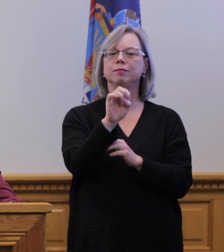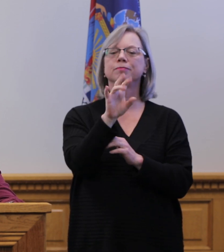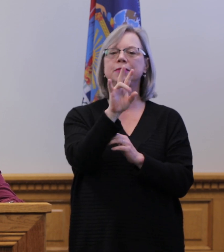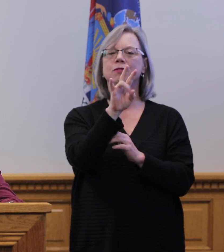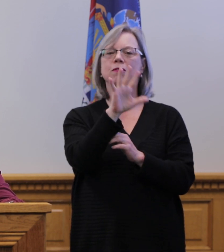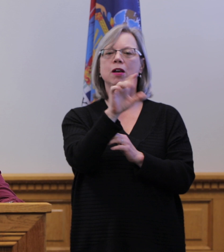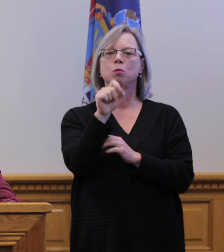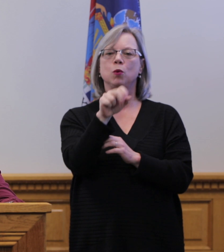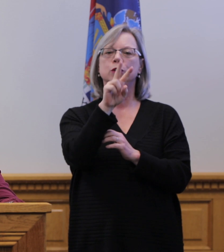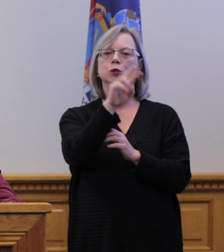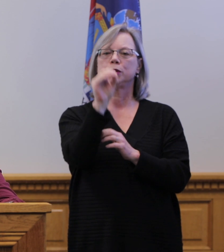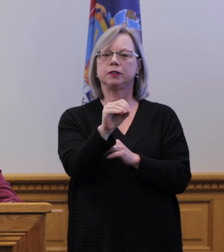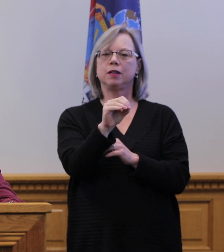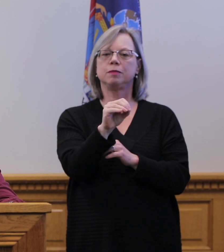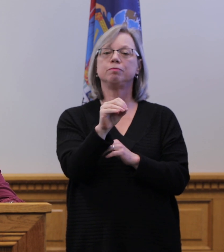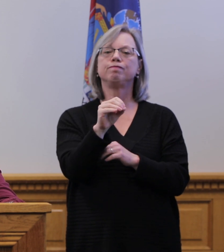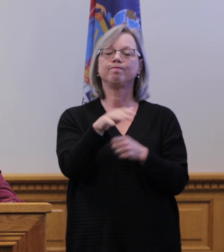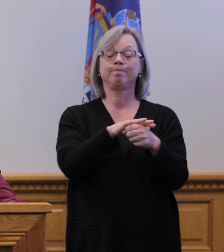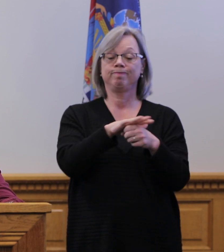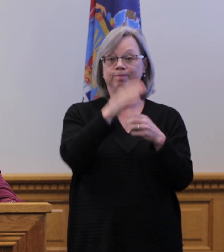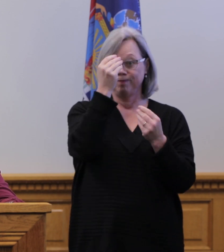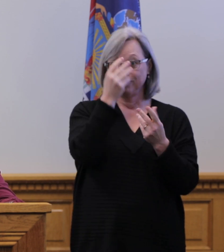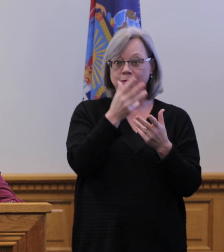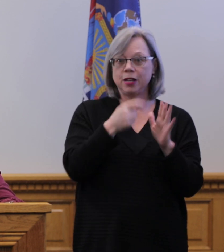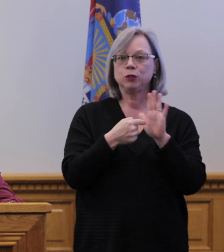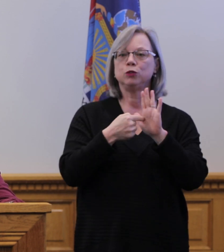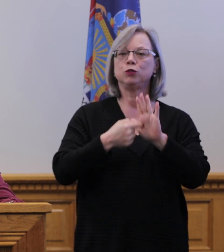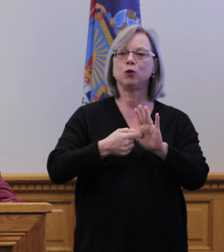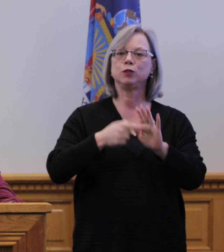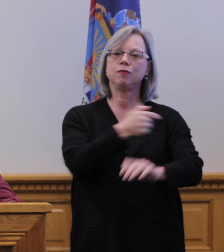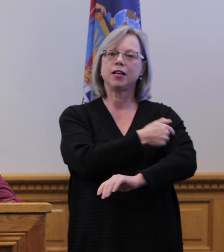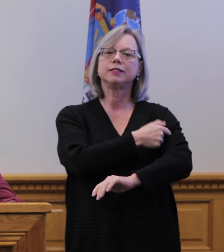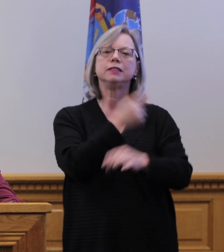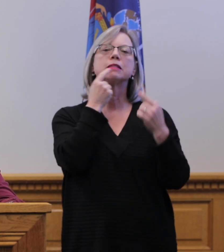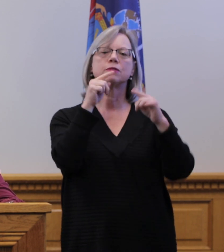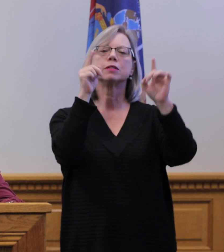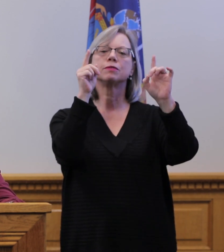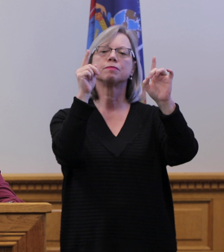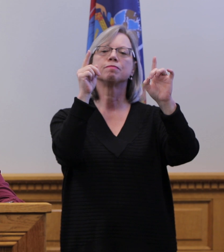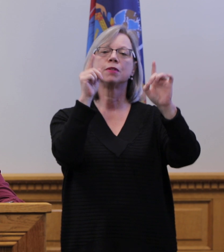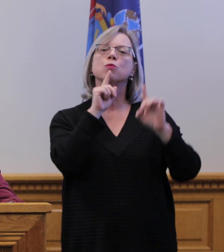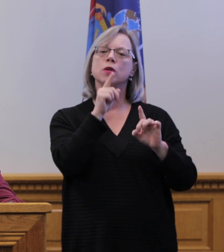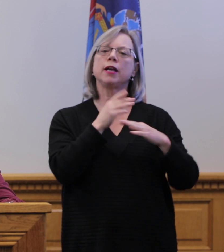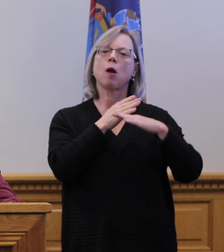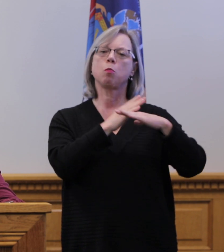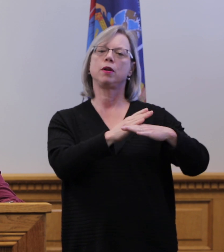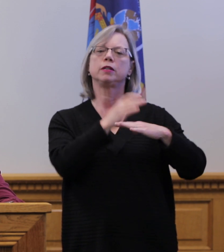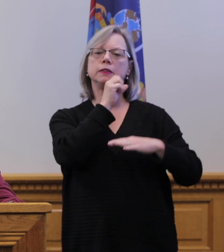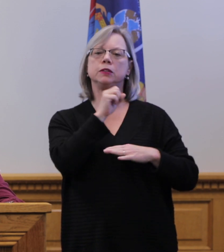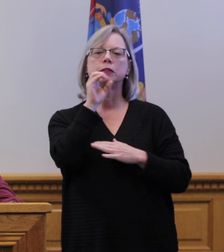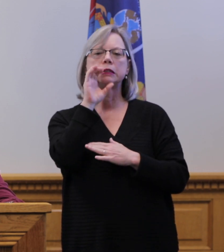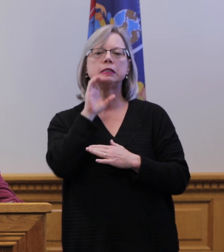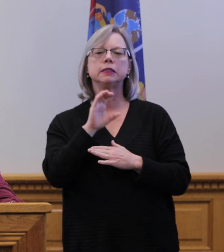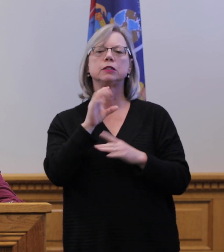group. Local data shows that the COVID-19 vaccine is working. It effectively protects seniors